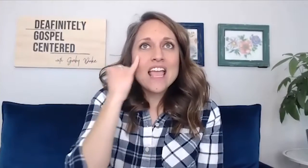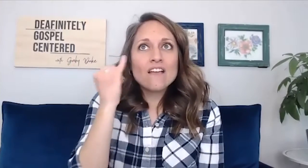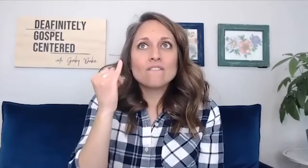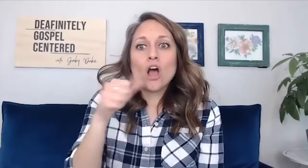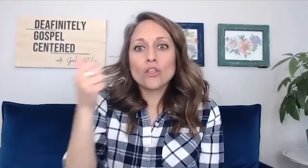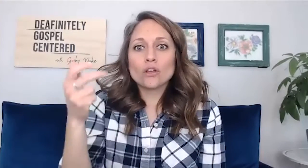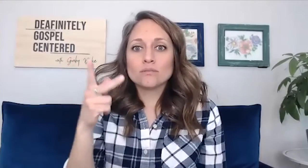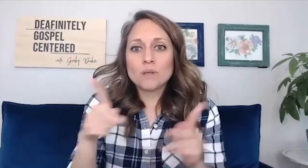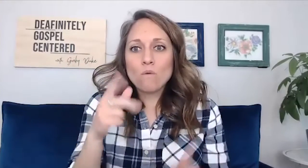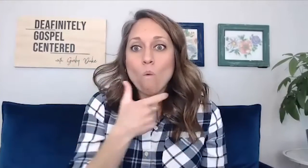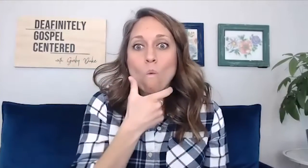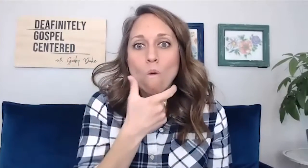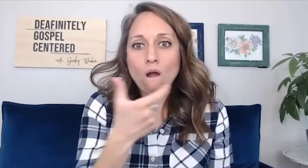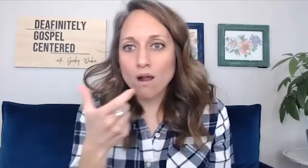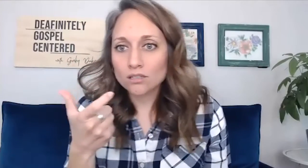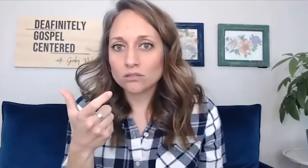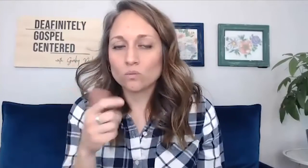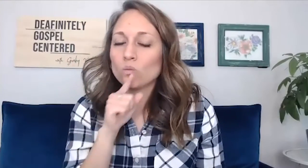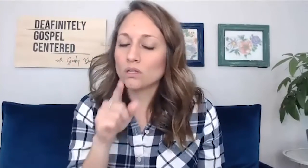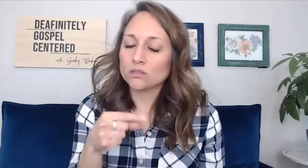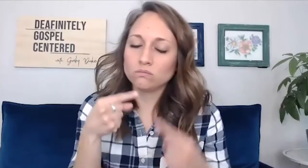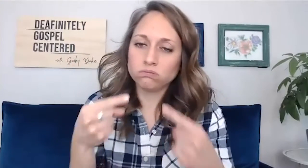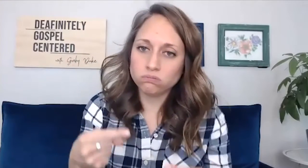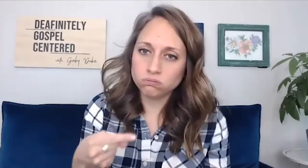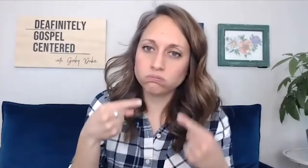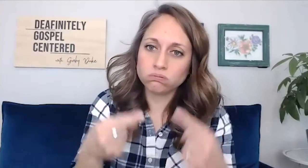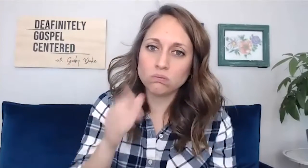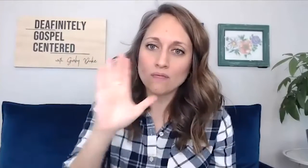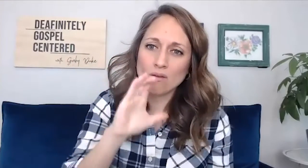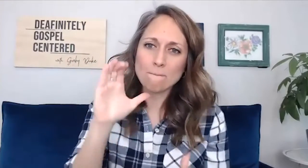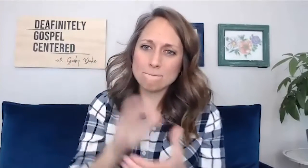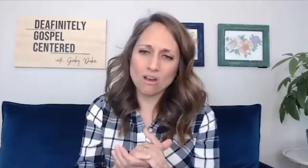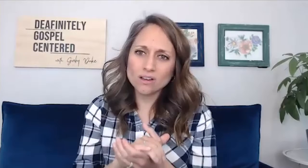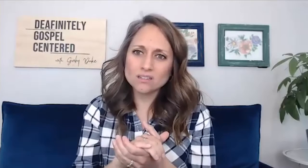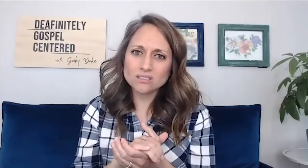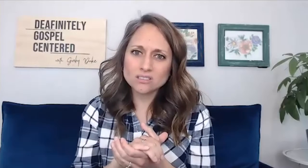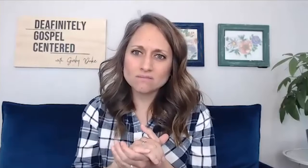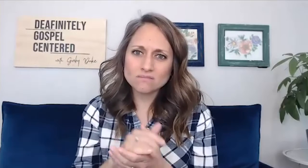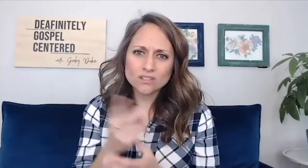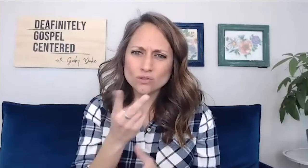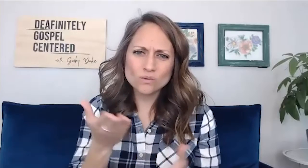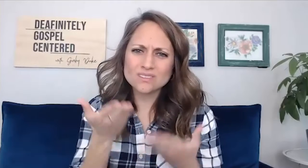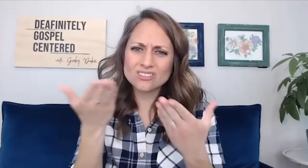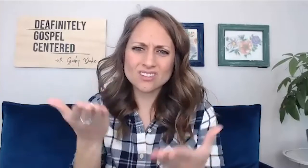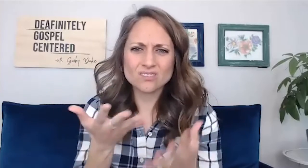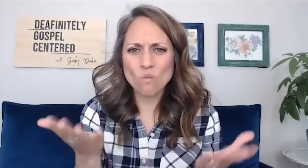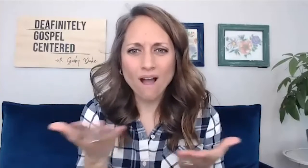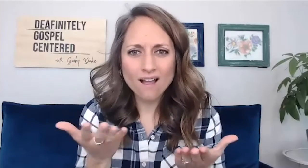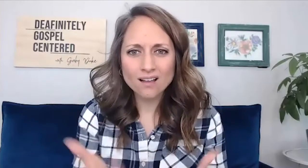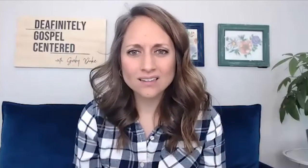So if other people who are married and they're watching today, but they're really struggling, what kind of advice can you